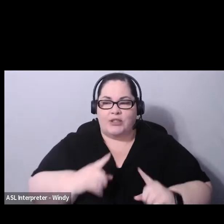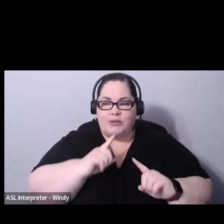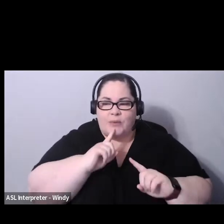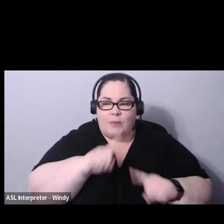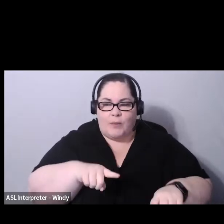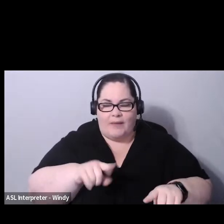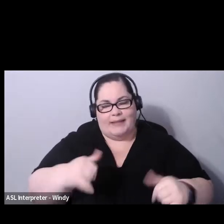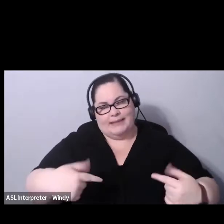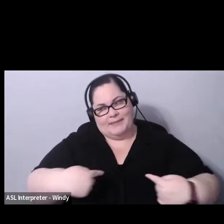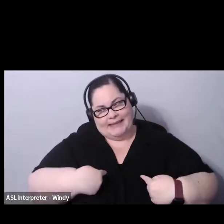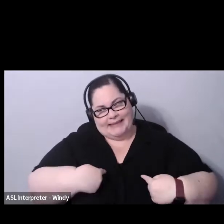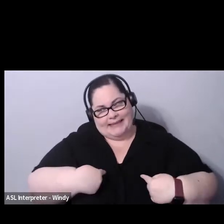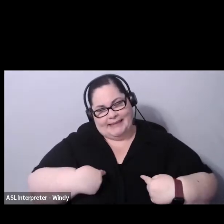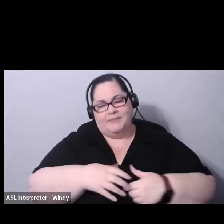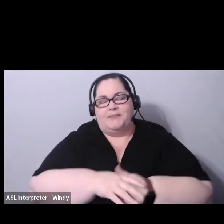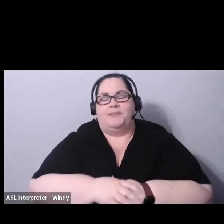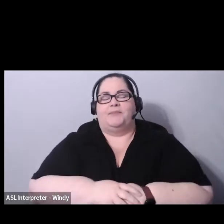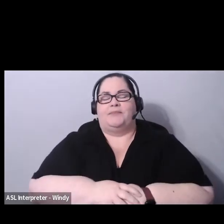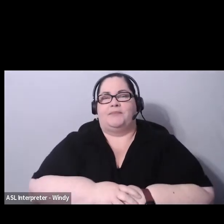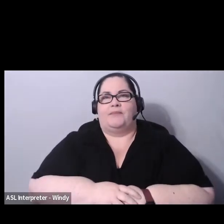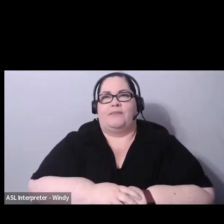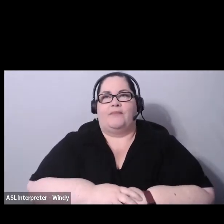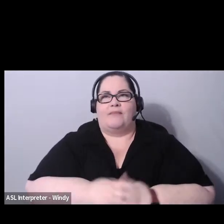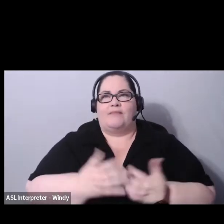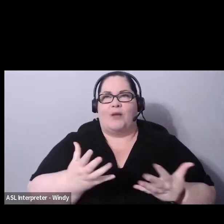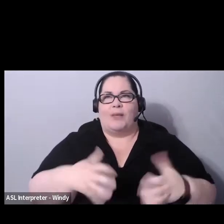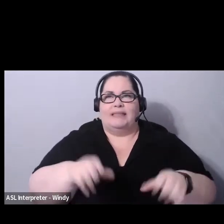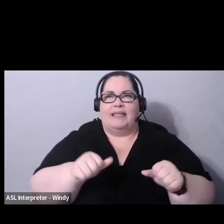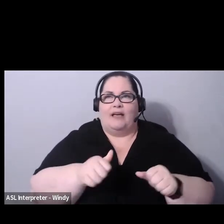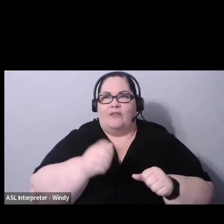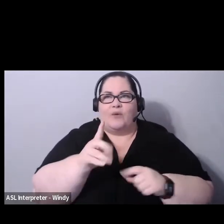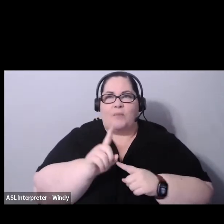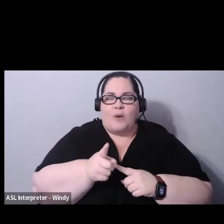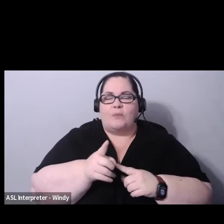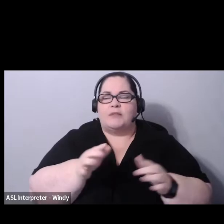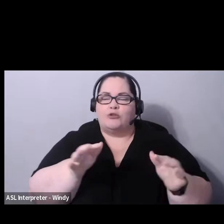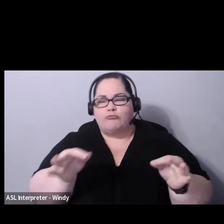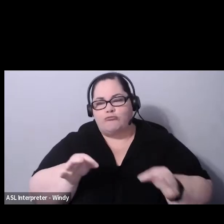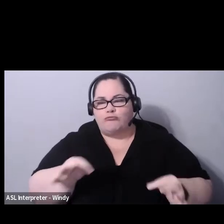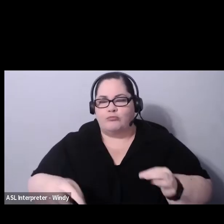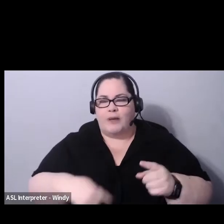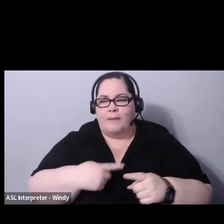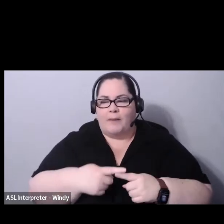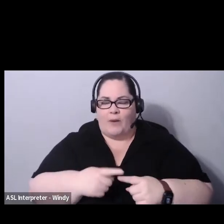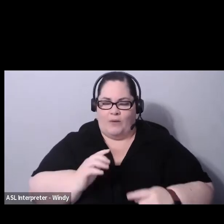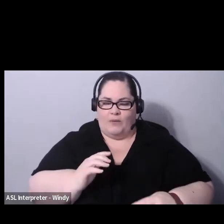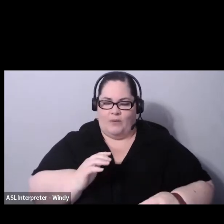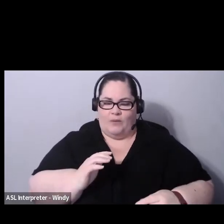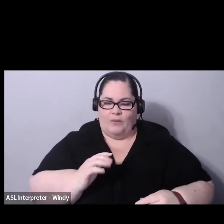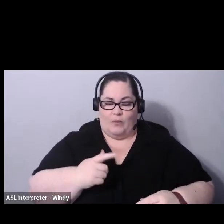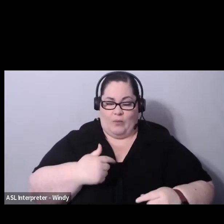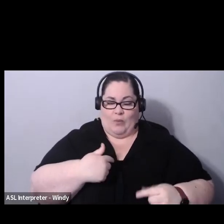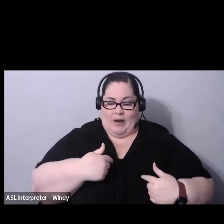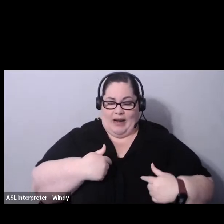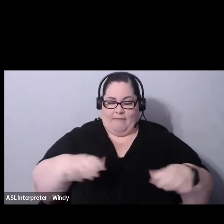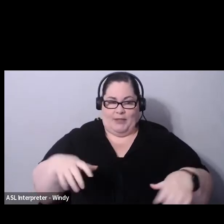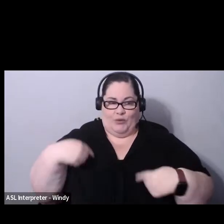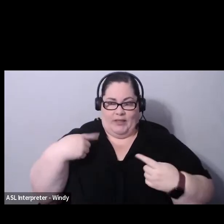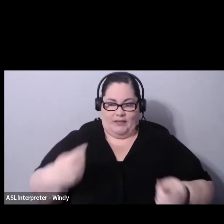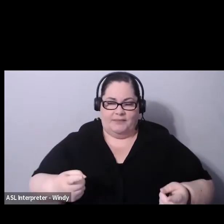that's me. And I just want to take a few moments to tell you about some of the things that I've been working